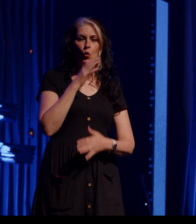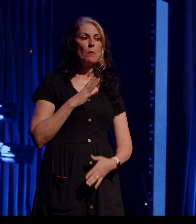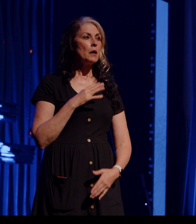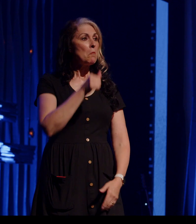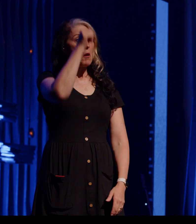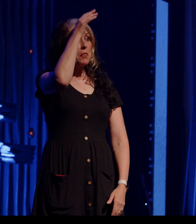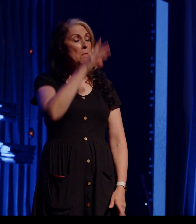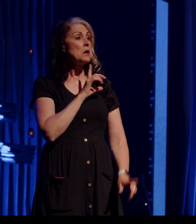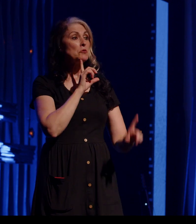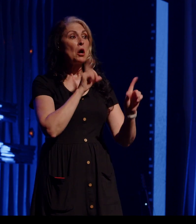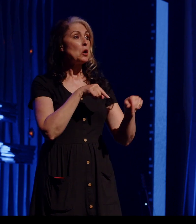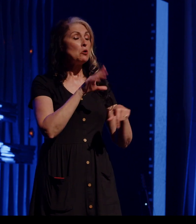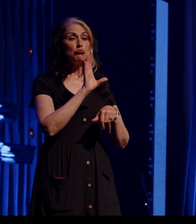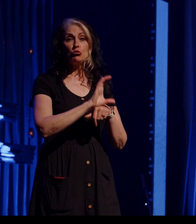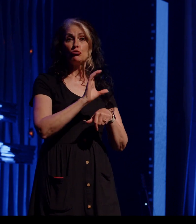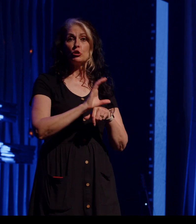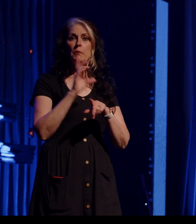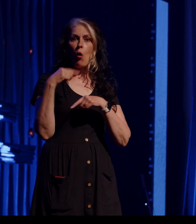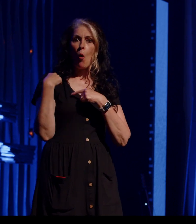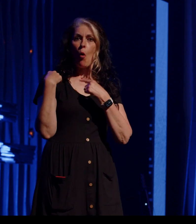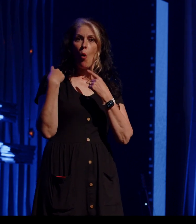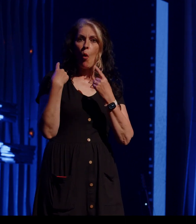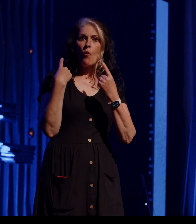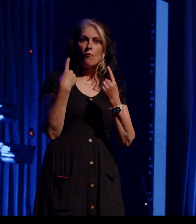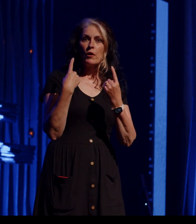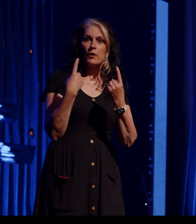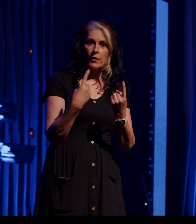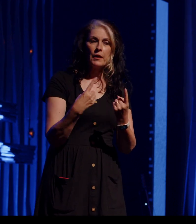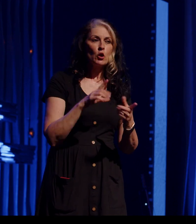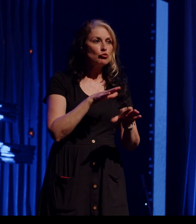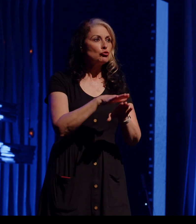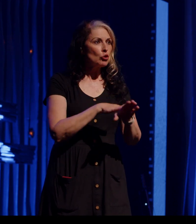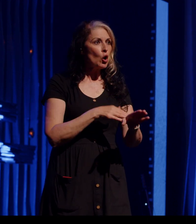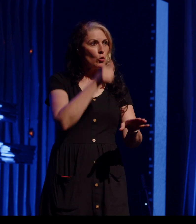didn't come to the church. And over the years, men began to come to the